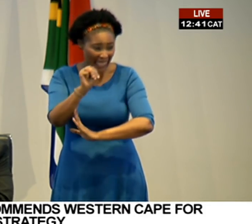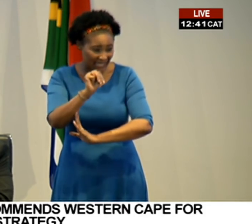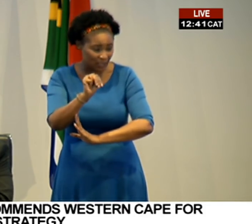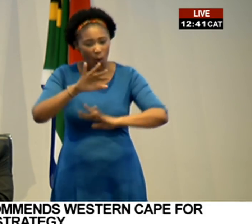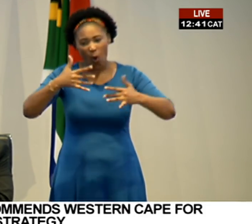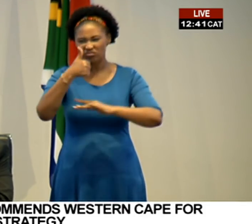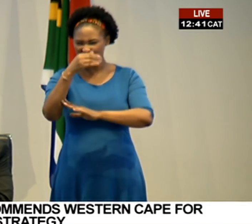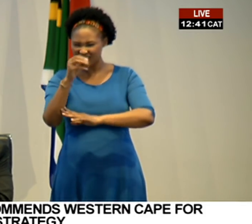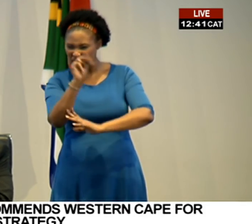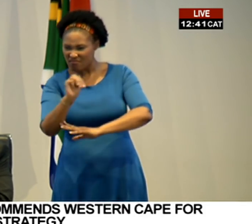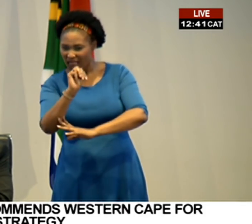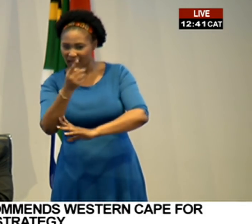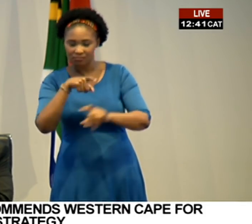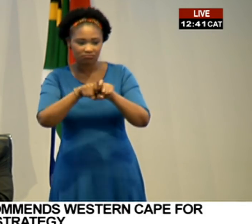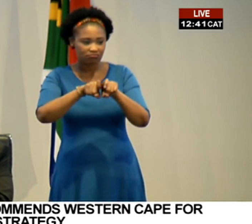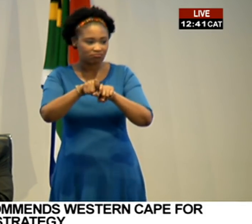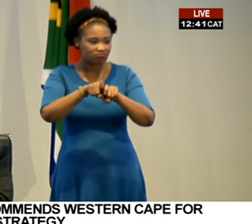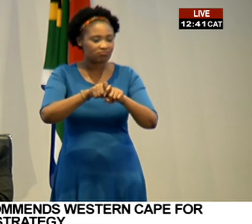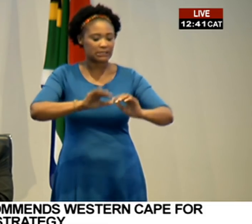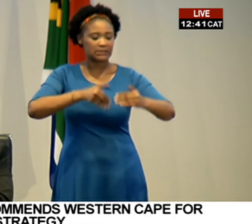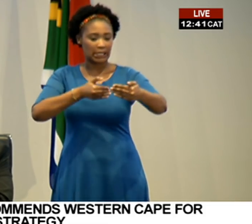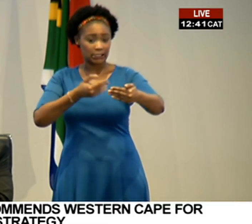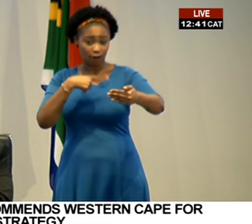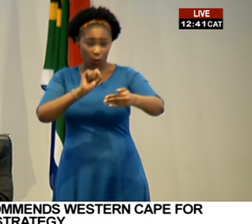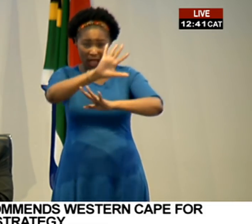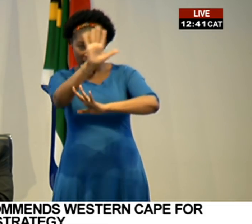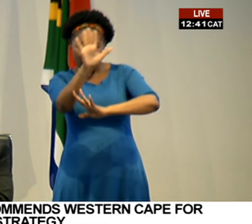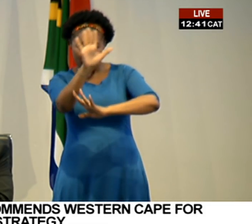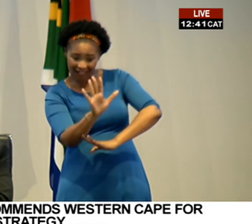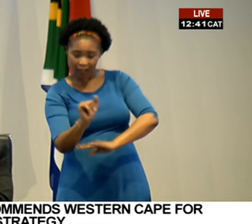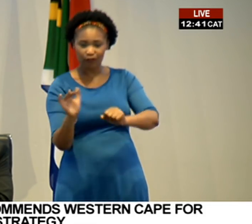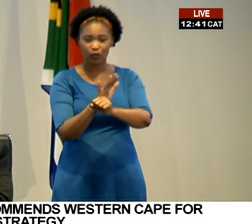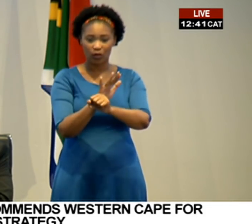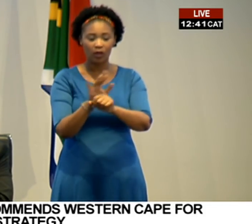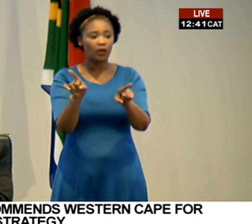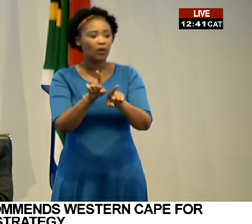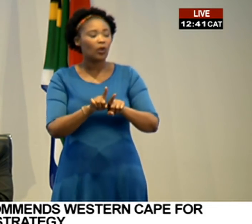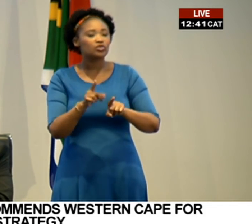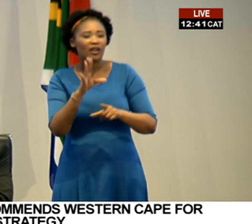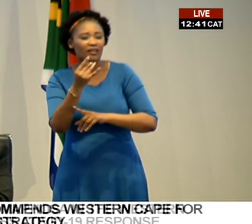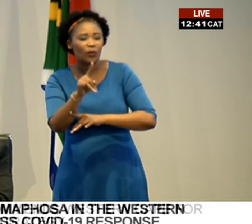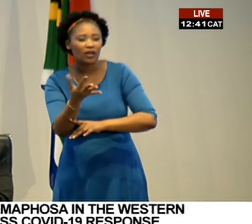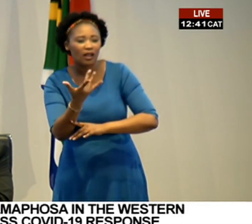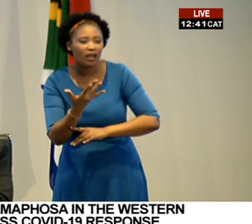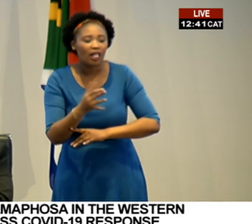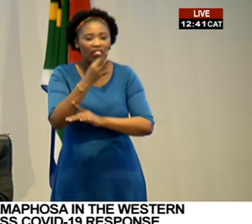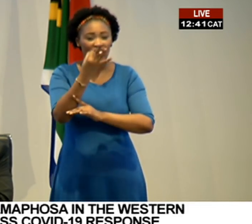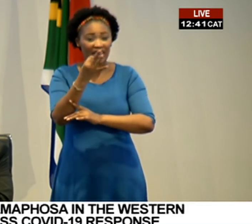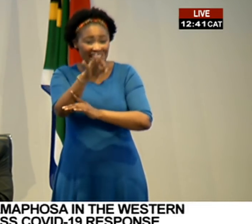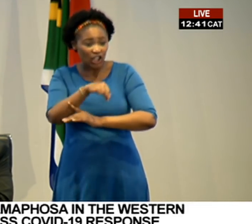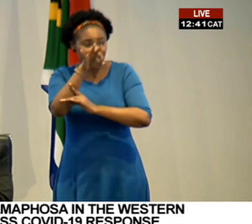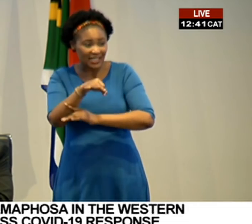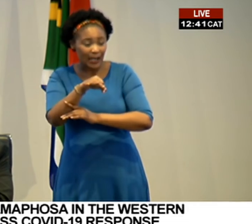60 million for starters, test kits for the entire continent, and where we will have those 30